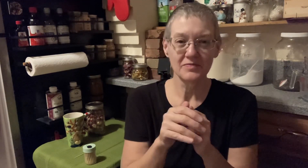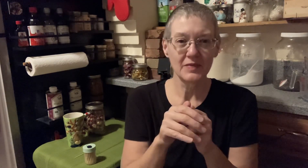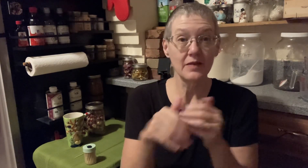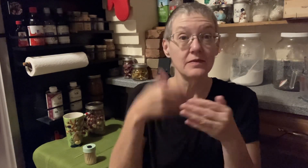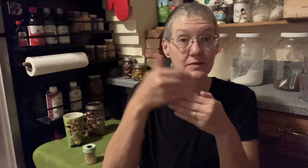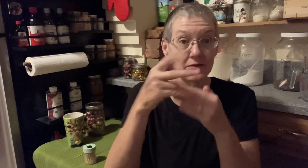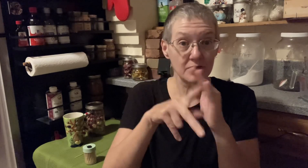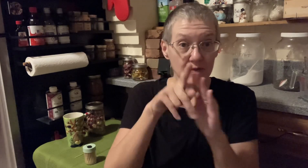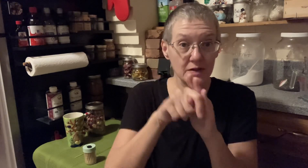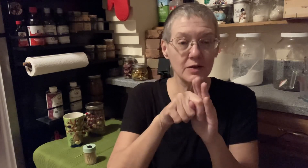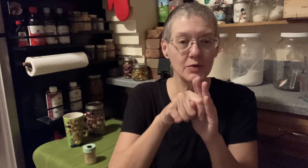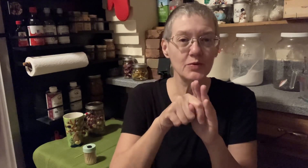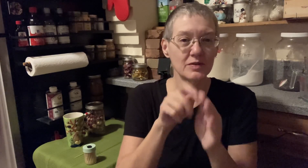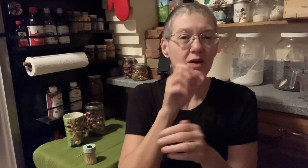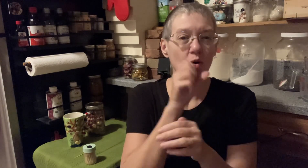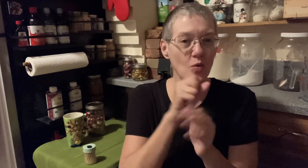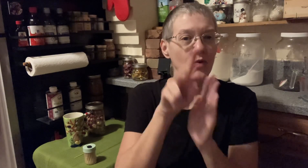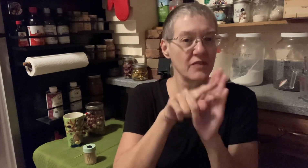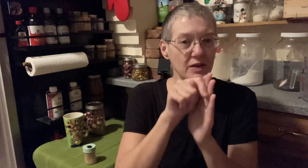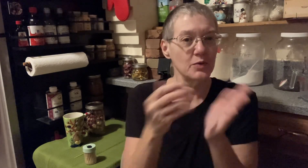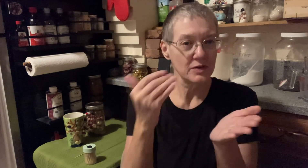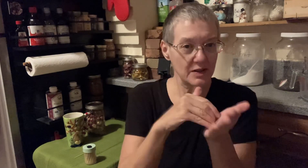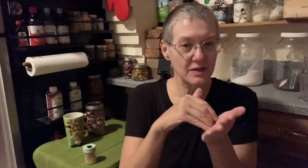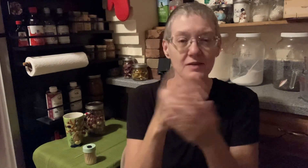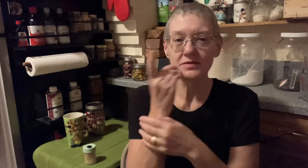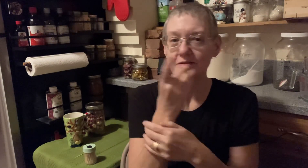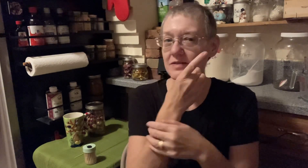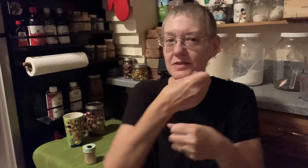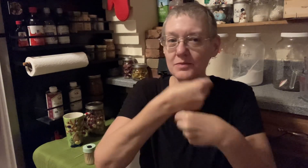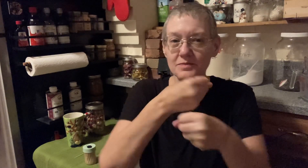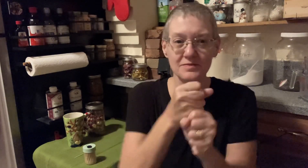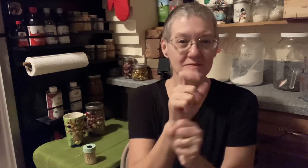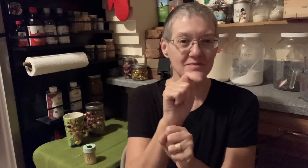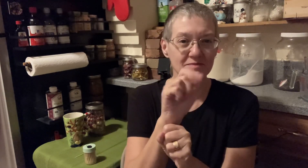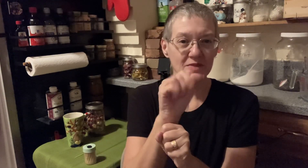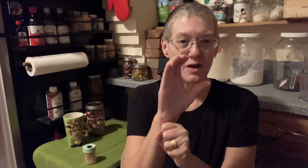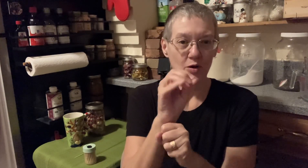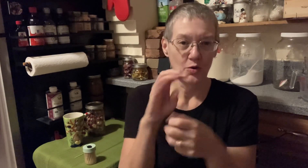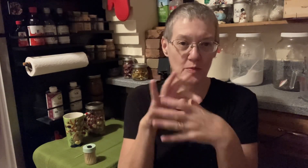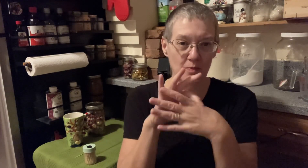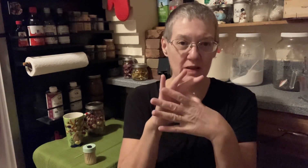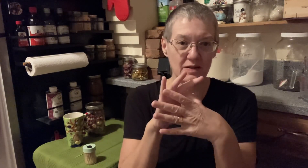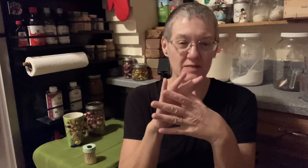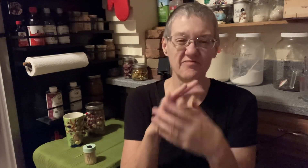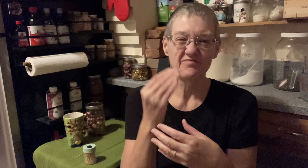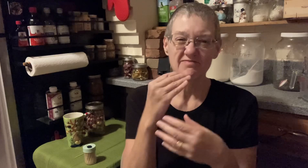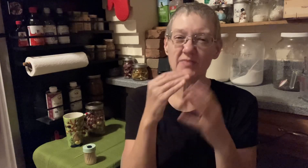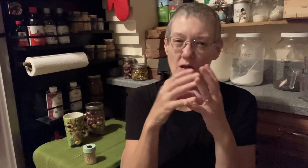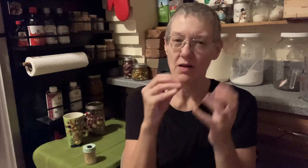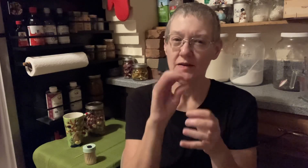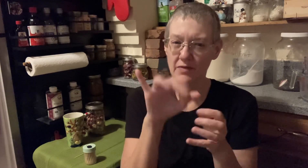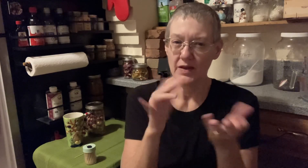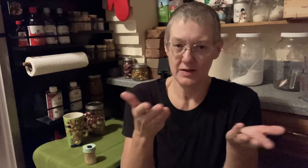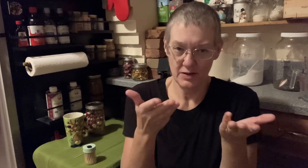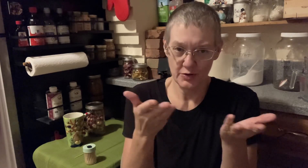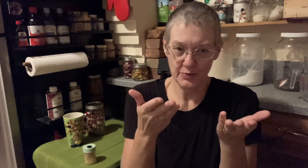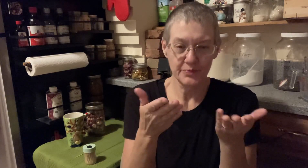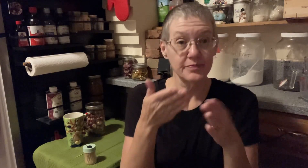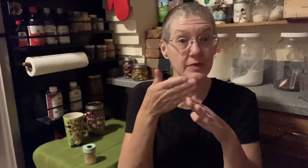famous cookies, but a keto version. And the next video is going to be a video by Dale too, an old video about how we make our